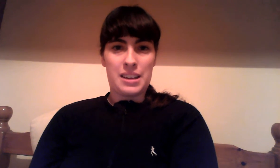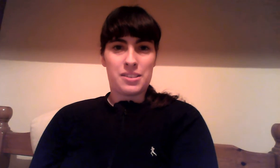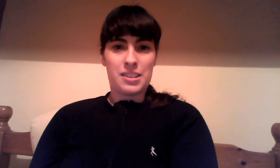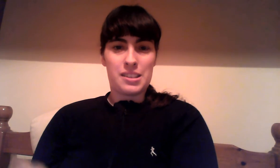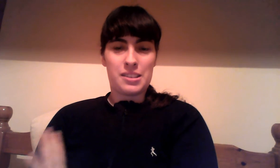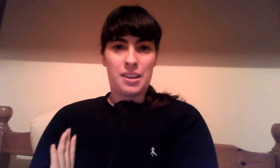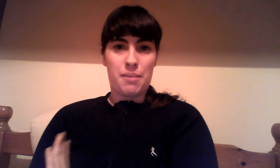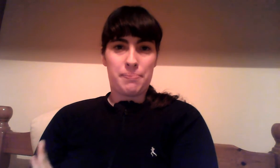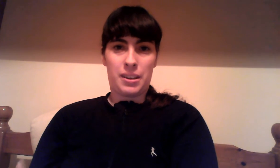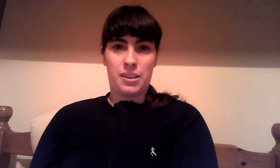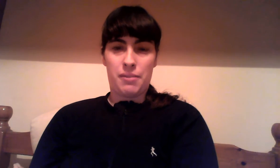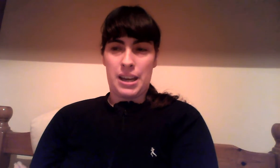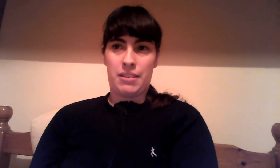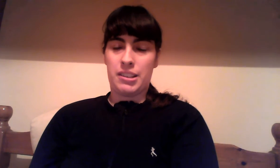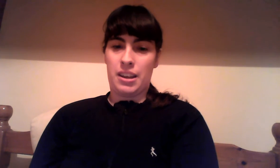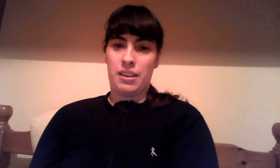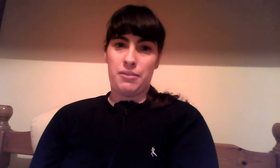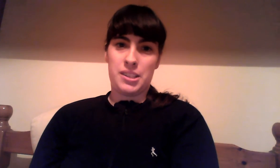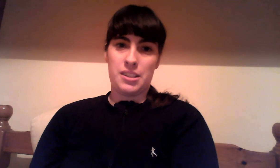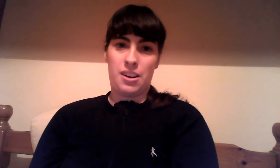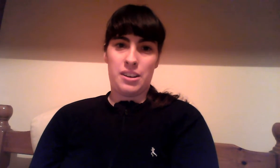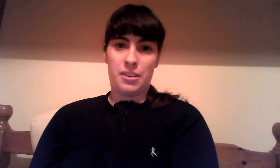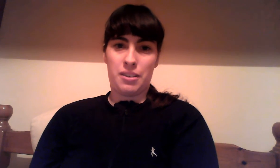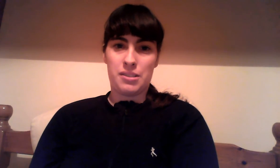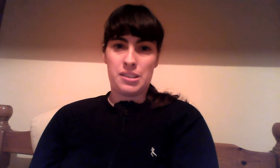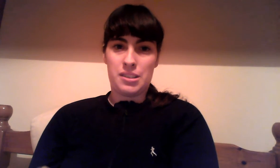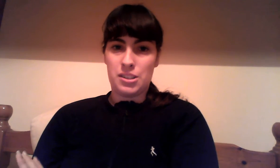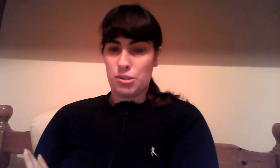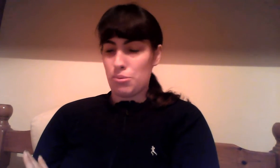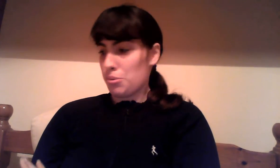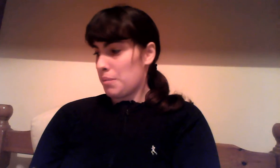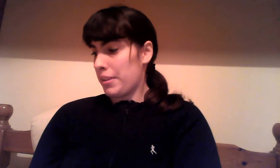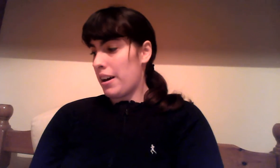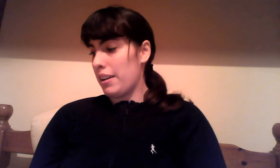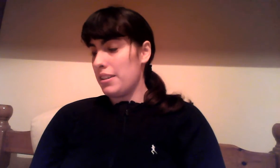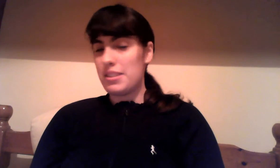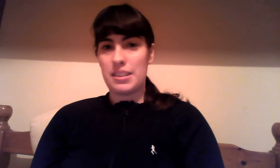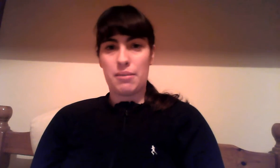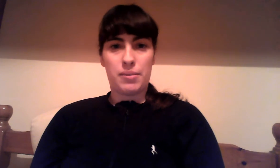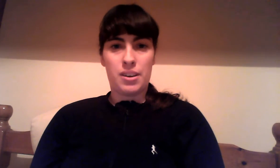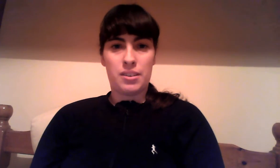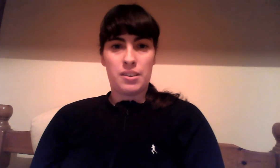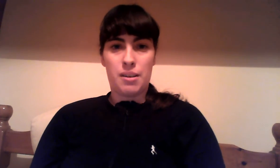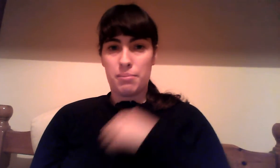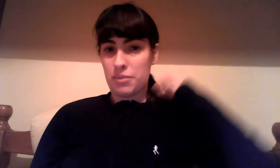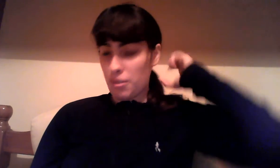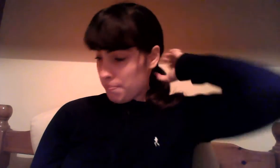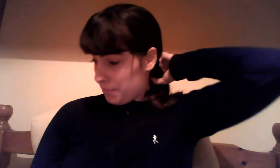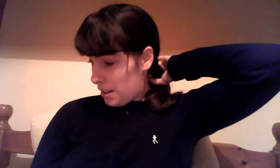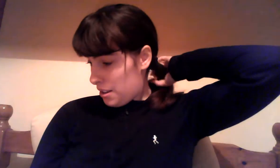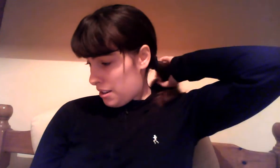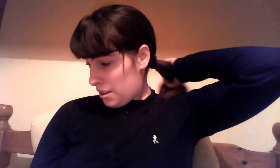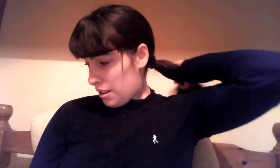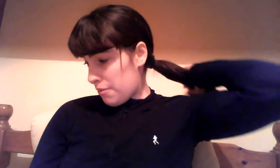Okay, so this is another area that I love to sign. I'm going to teach you all some colours that we've learned from our first